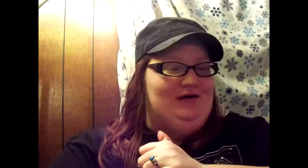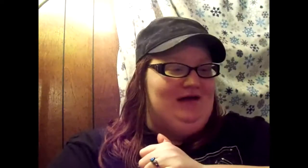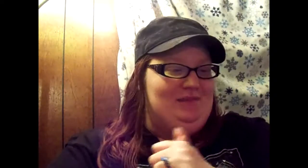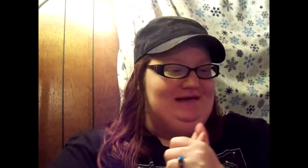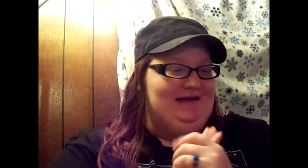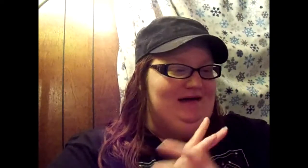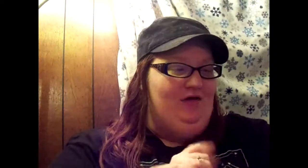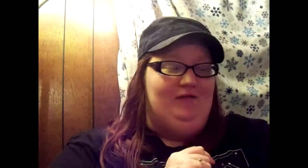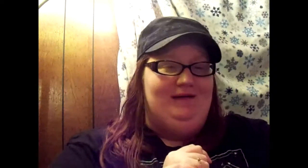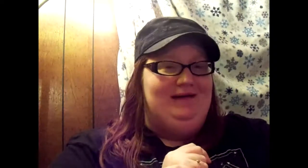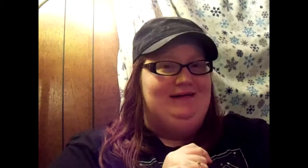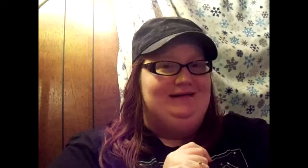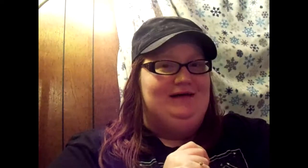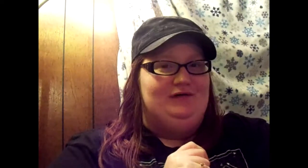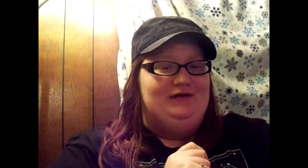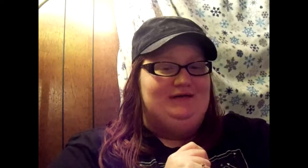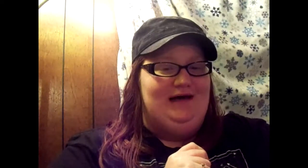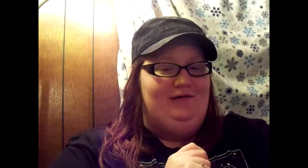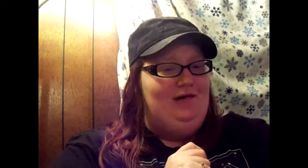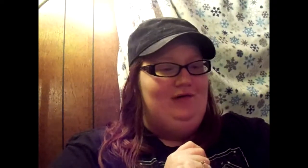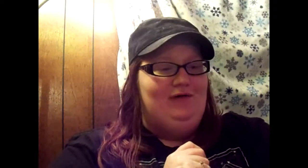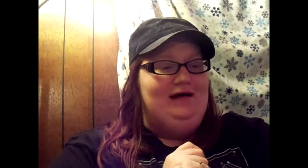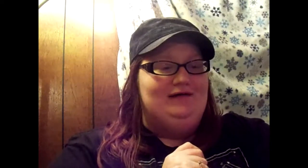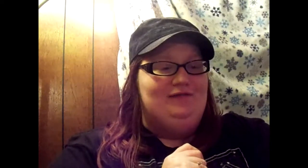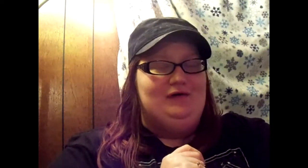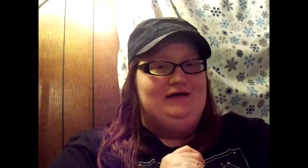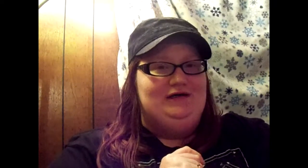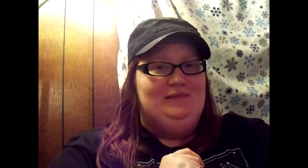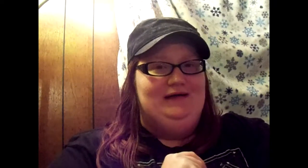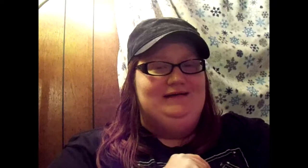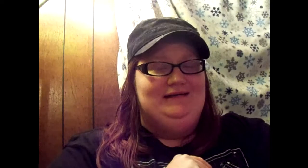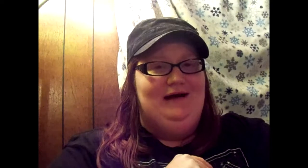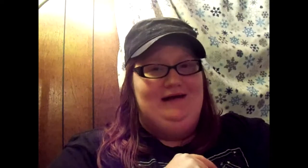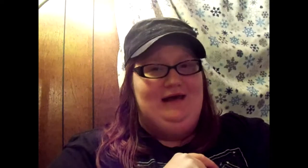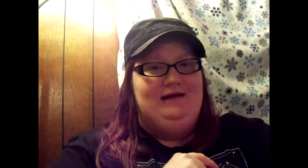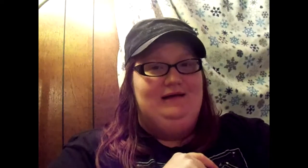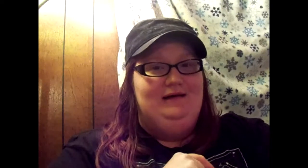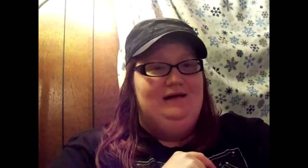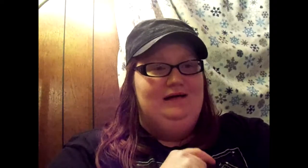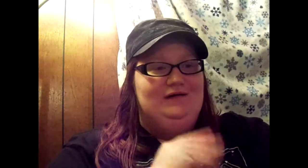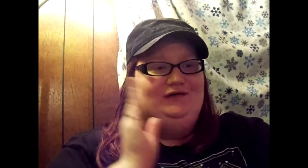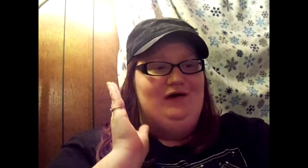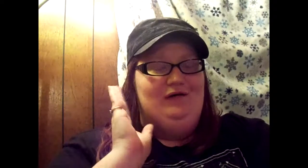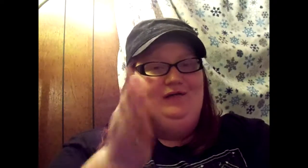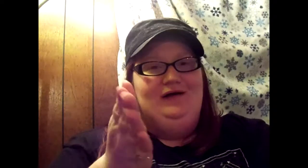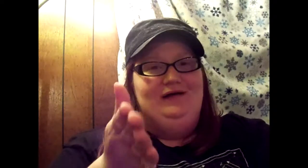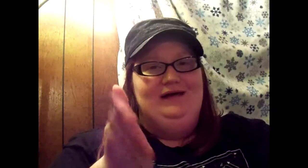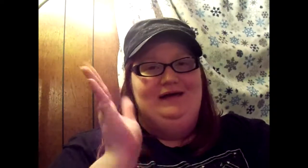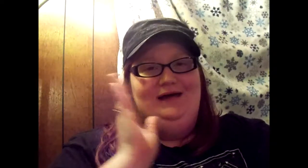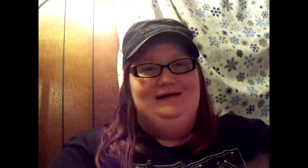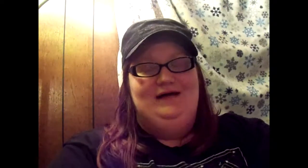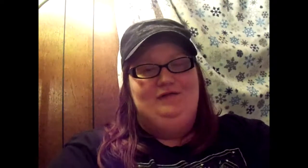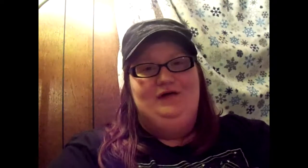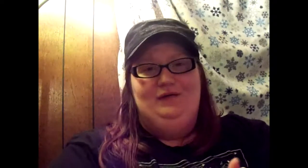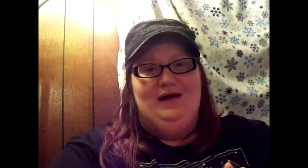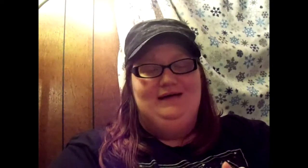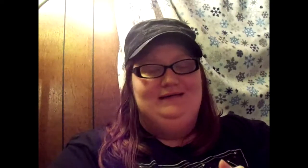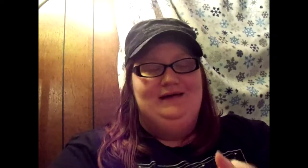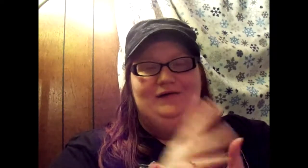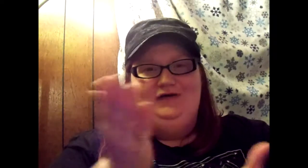you best see. Hopefully, I can get this thing reduced down. Right now, it's 42 minutes unedited. So hopefully, I'll get it edited down for you guys. I know I've just